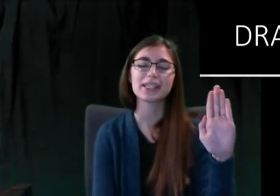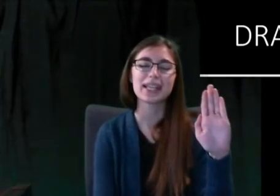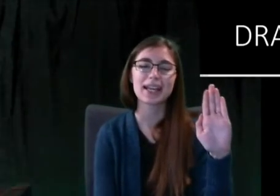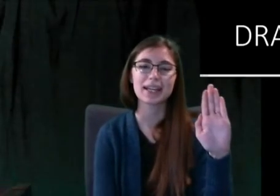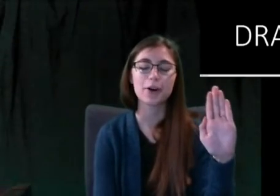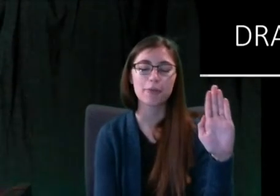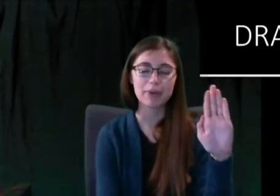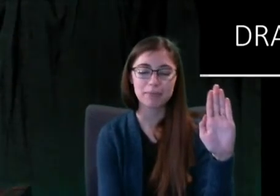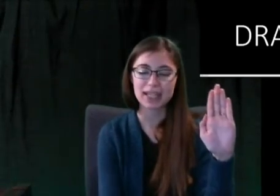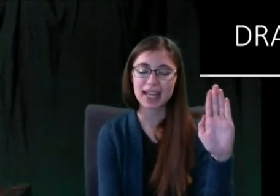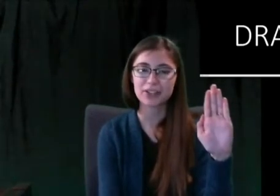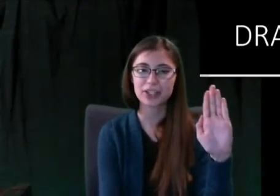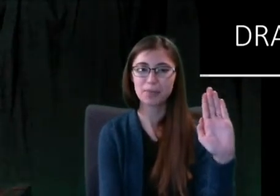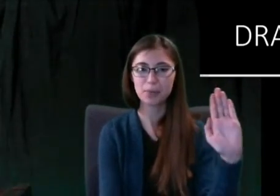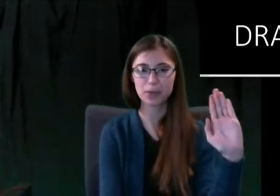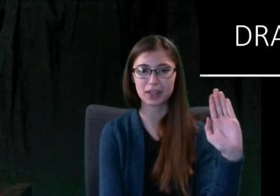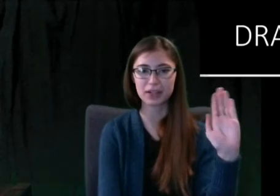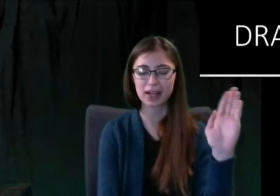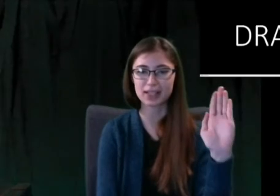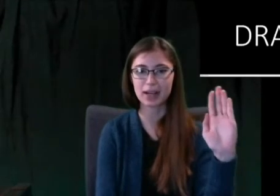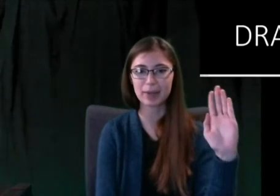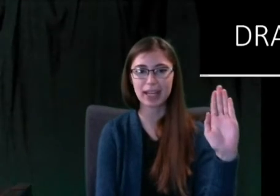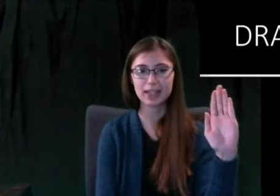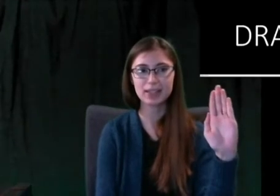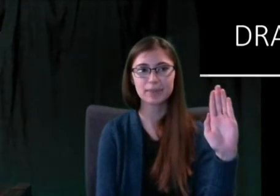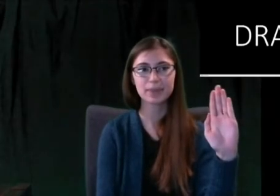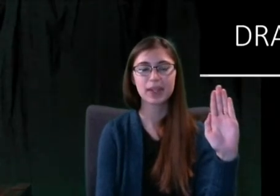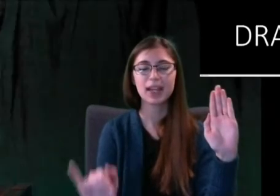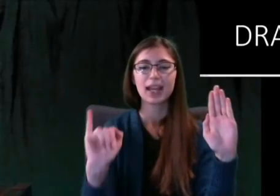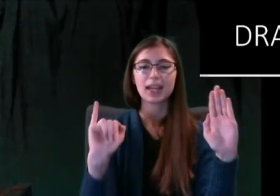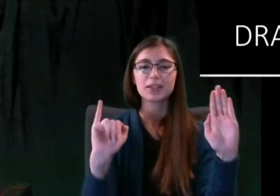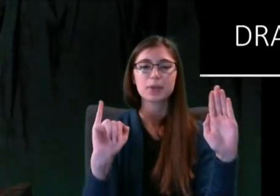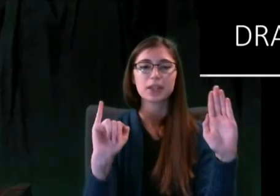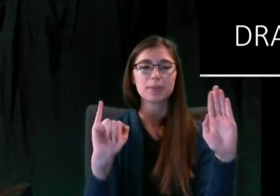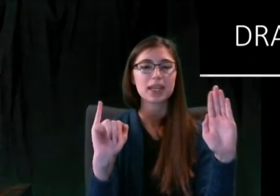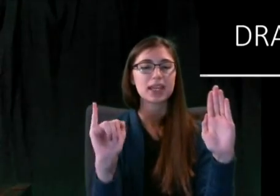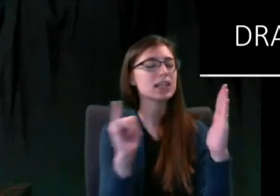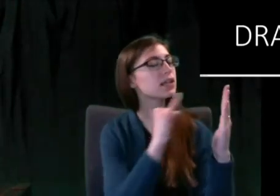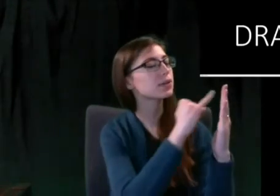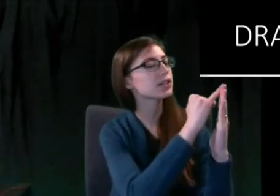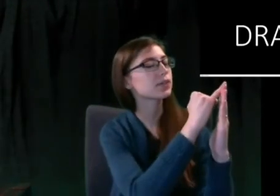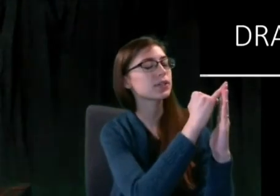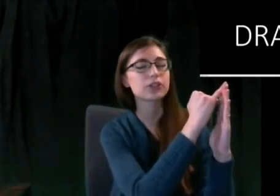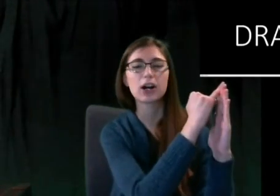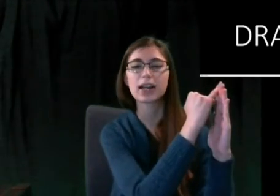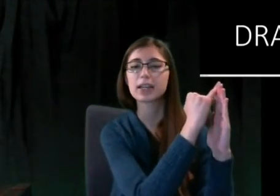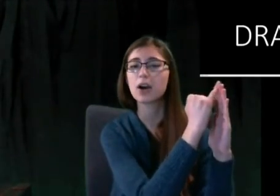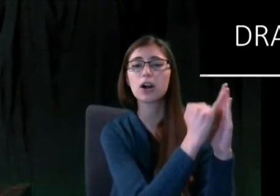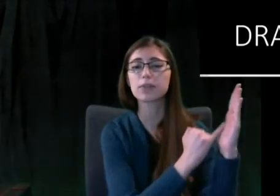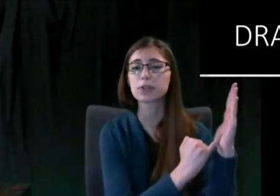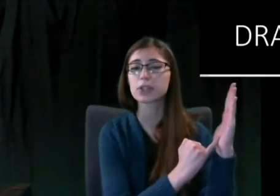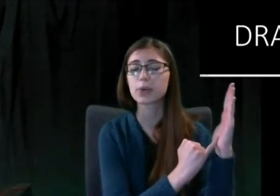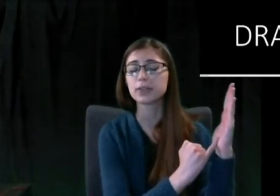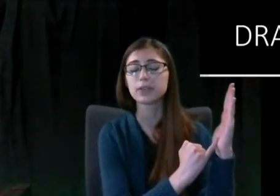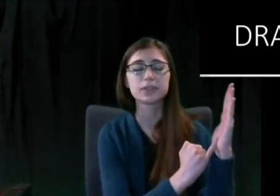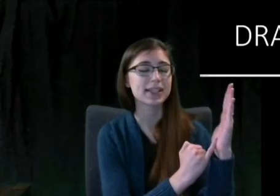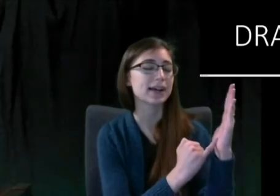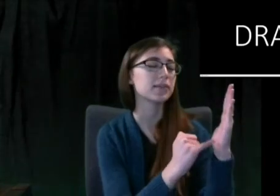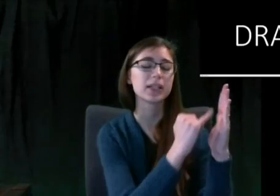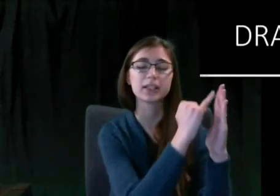take an open B hand shape with your non-dominant hand. And with your pinky, you are just going to draw an artful squiggle down the middle of